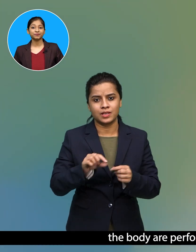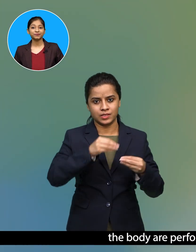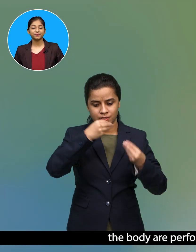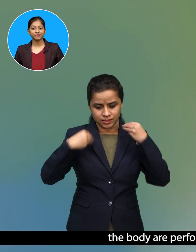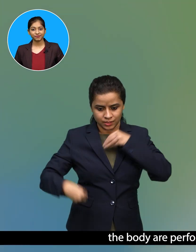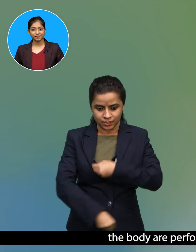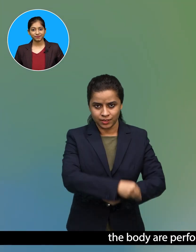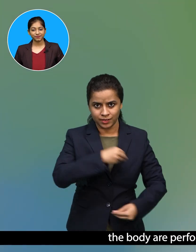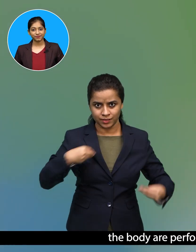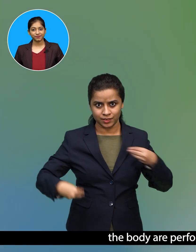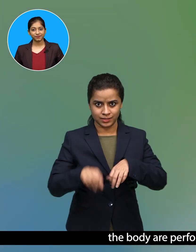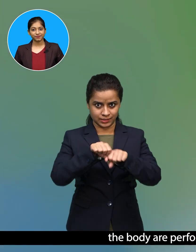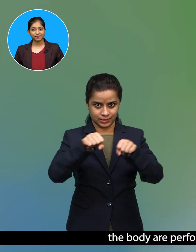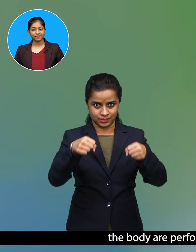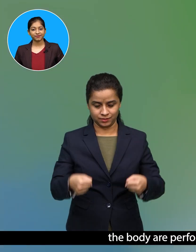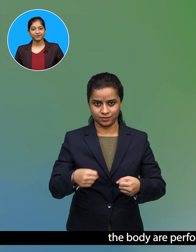system.